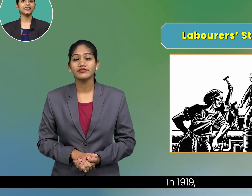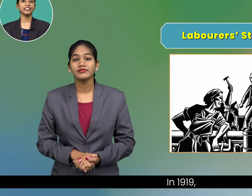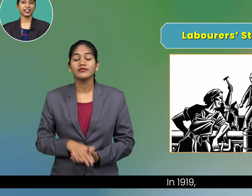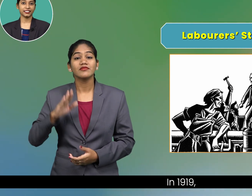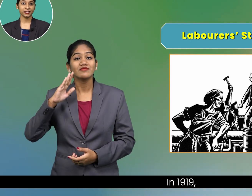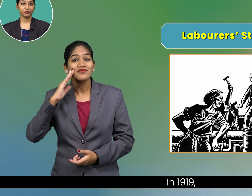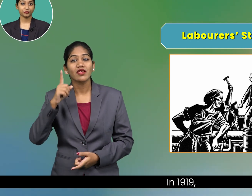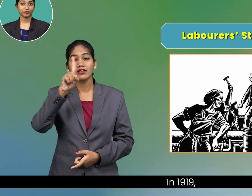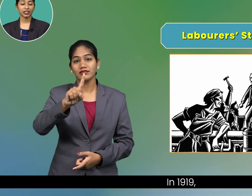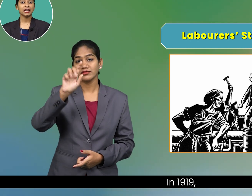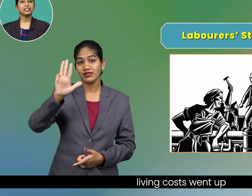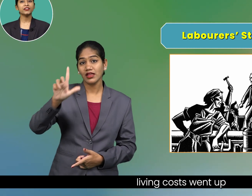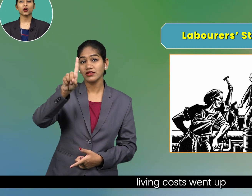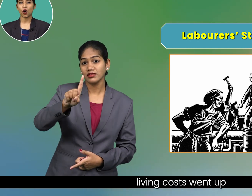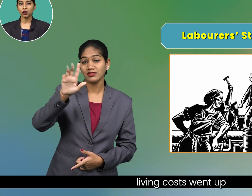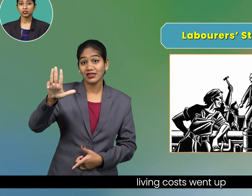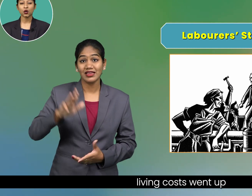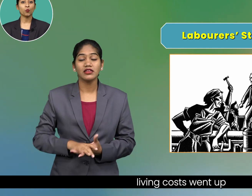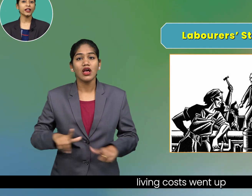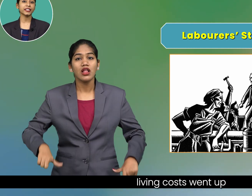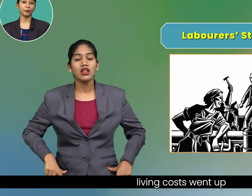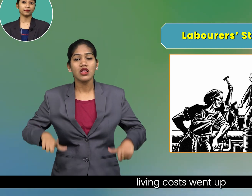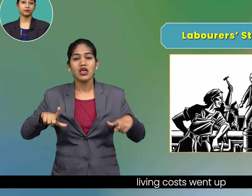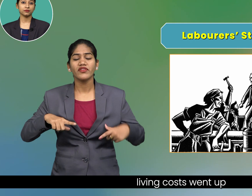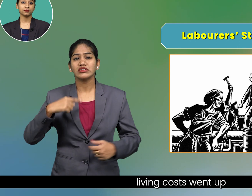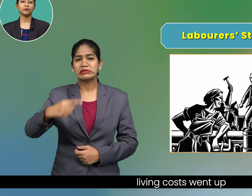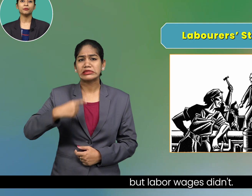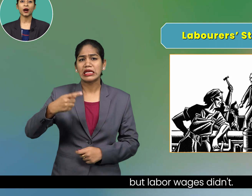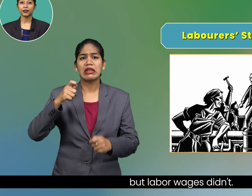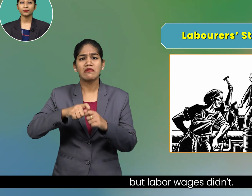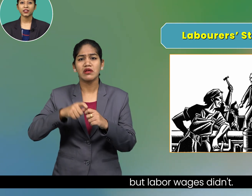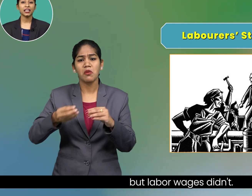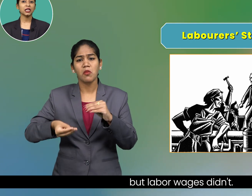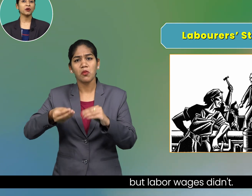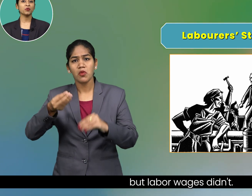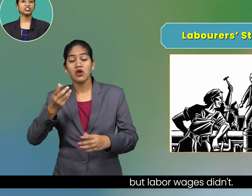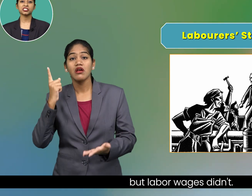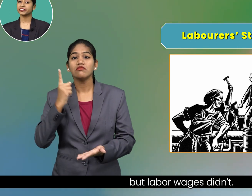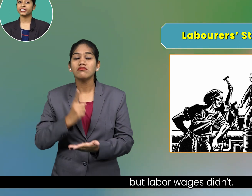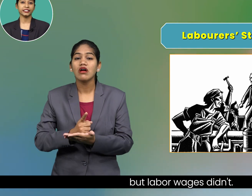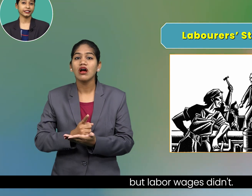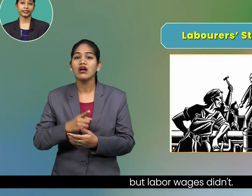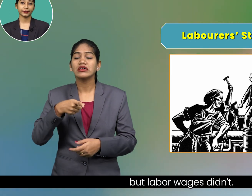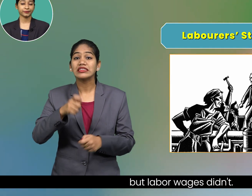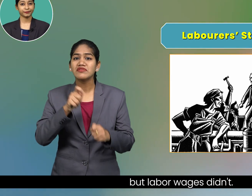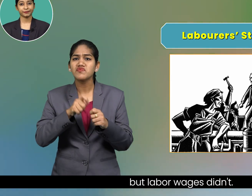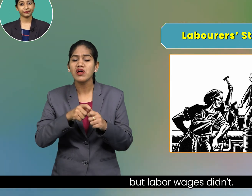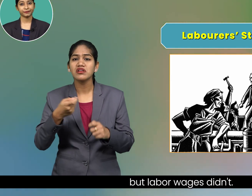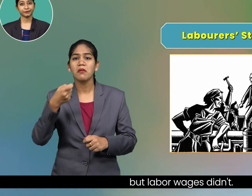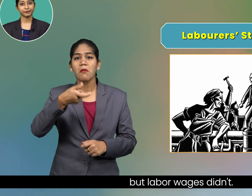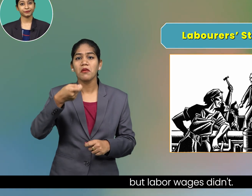In 1919, living costs went up, but labor wages didn't.